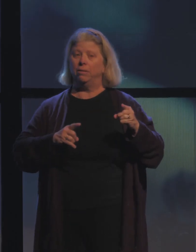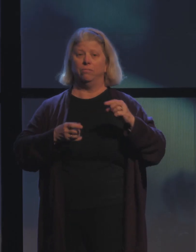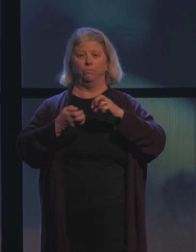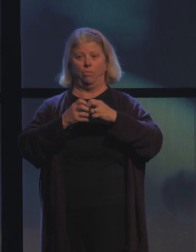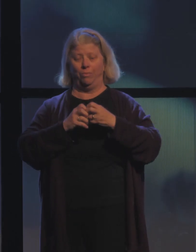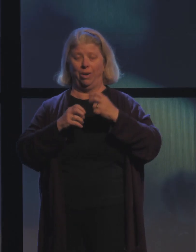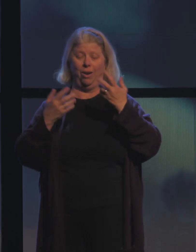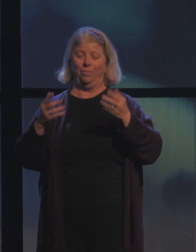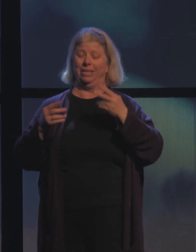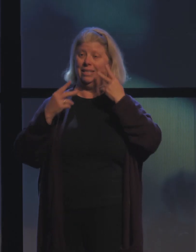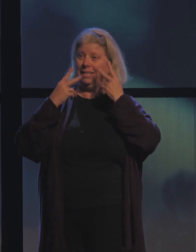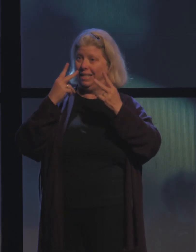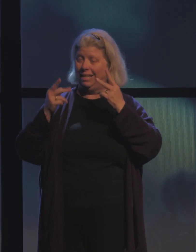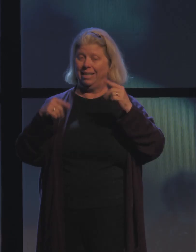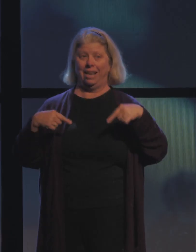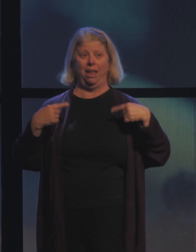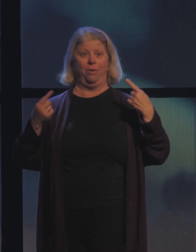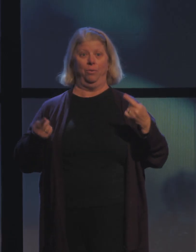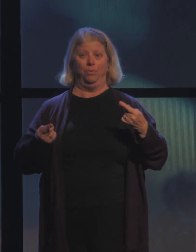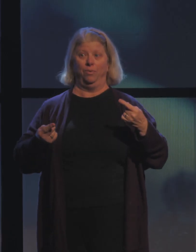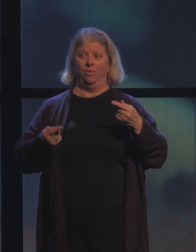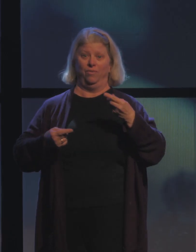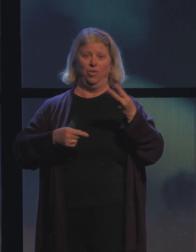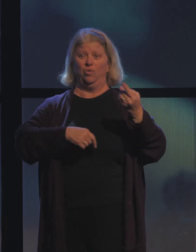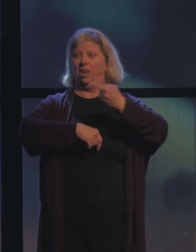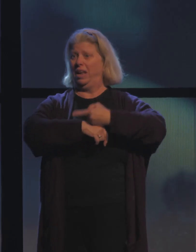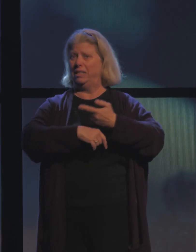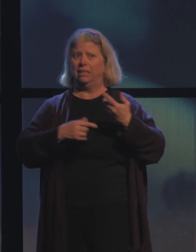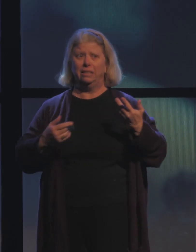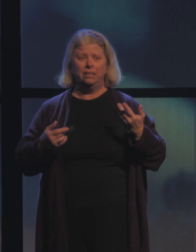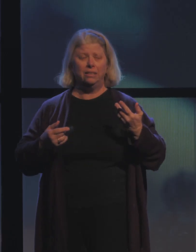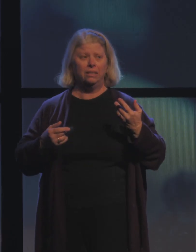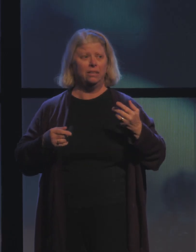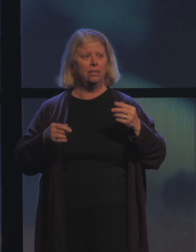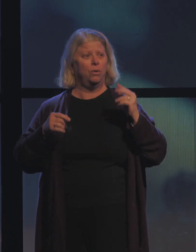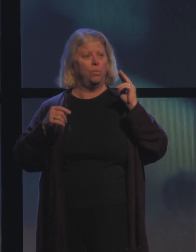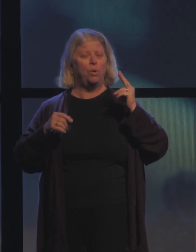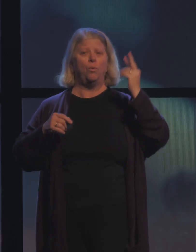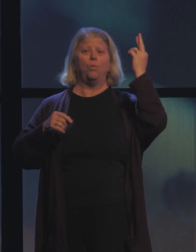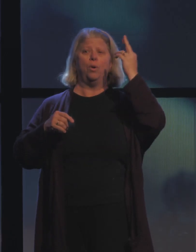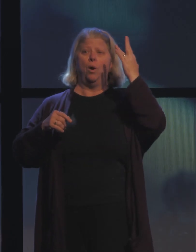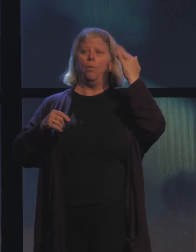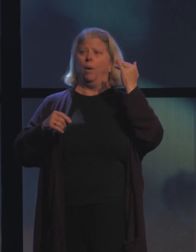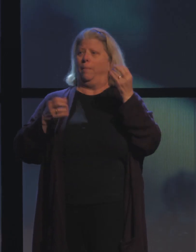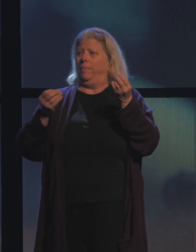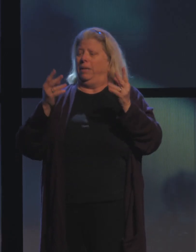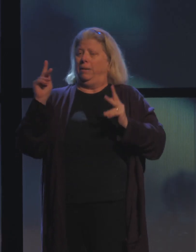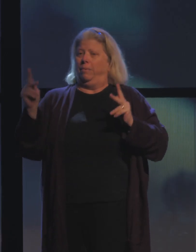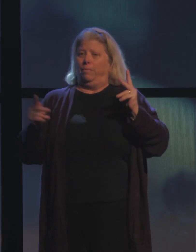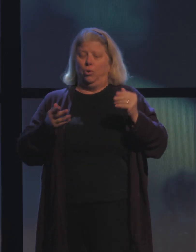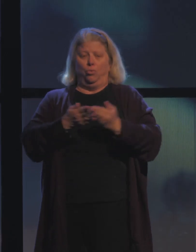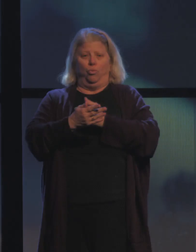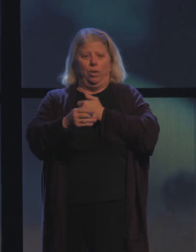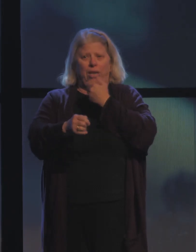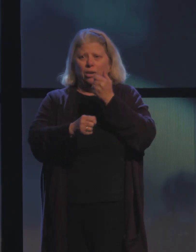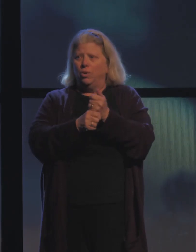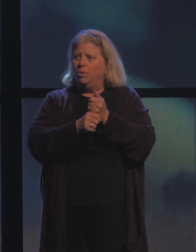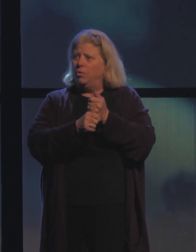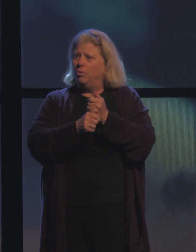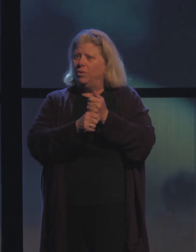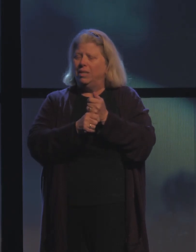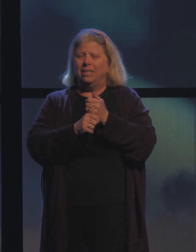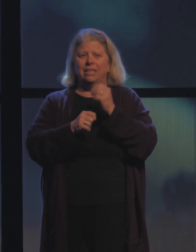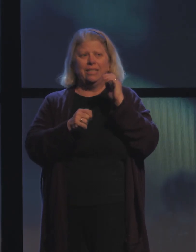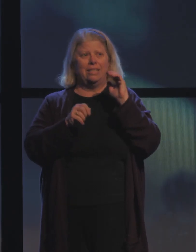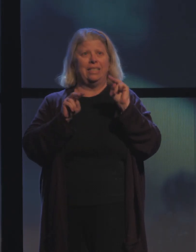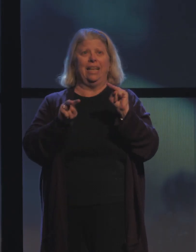already seen them, right, over the last couple of days. And there is kind of a reason why for many people, New Year's,